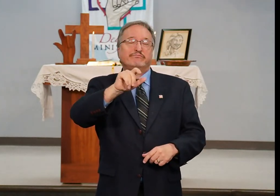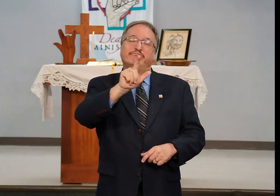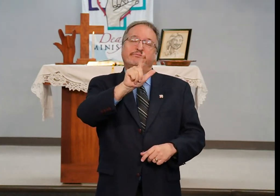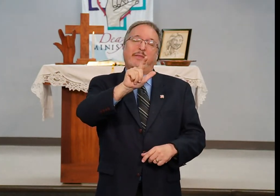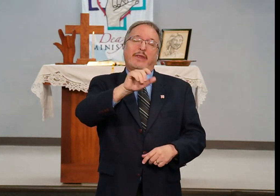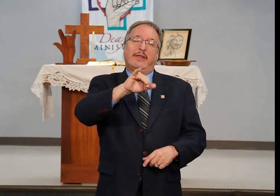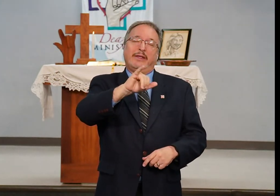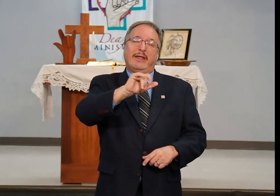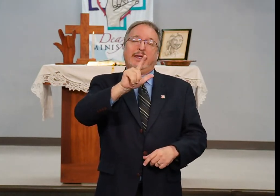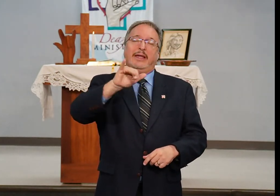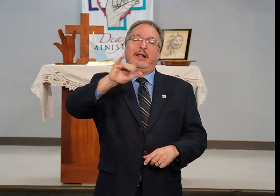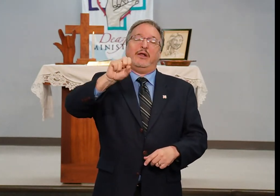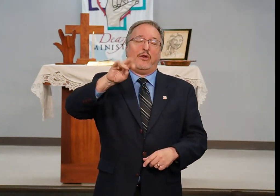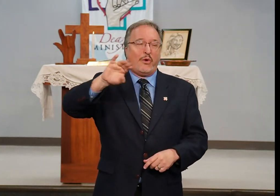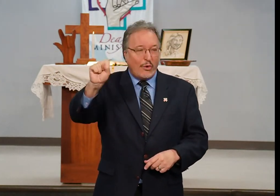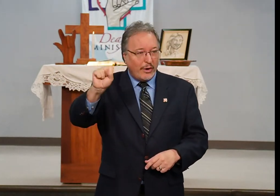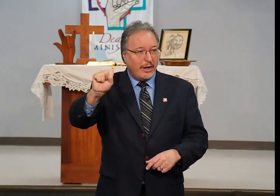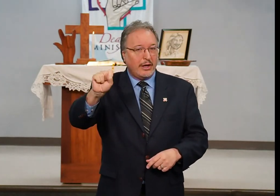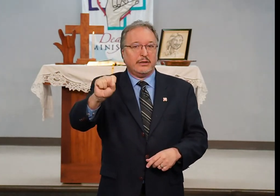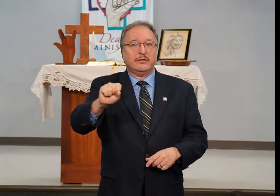There were a couple of women there from Illinois.